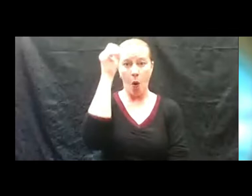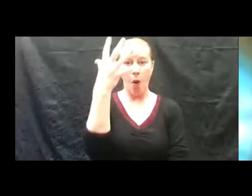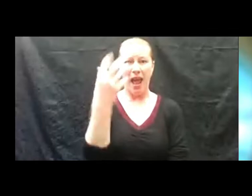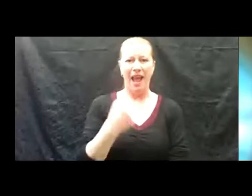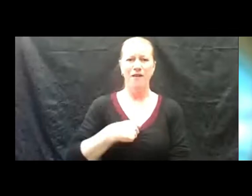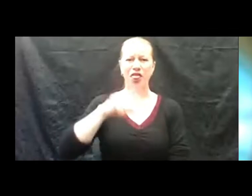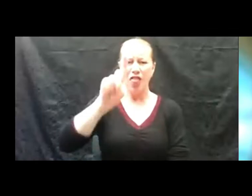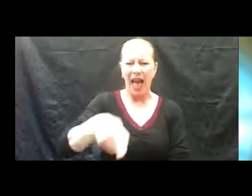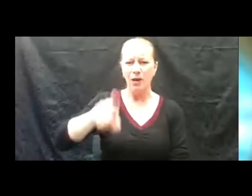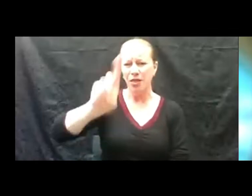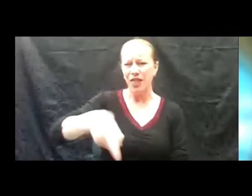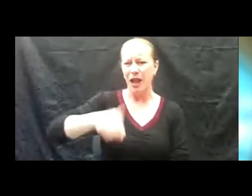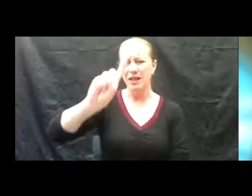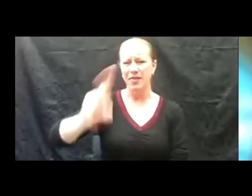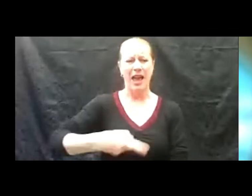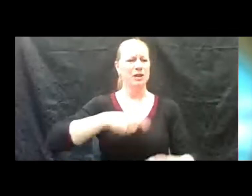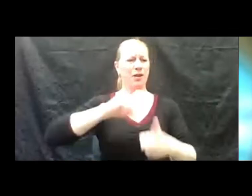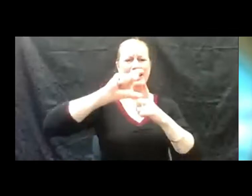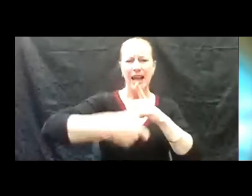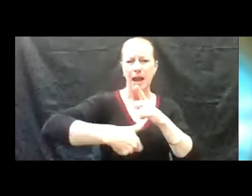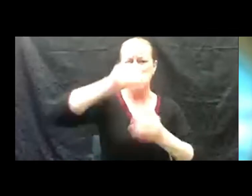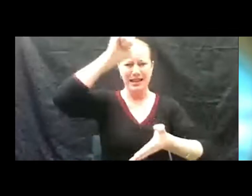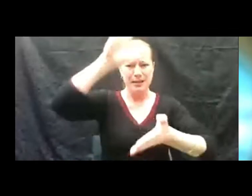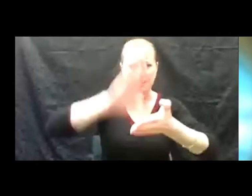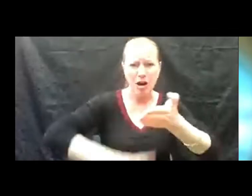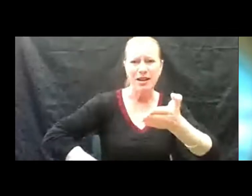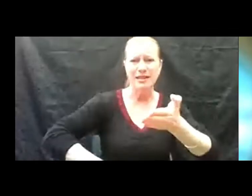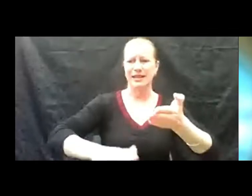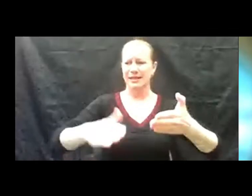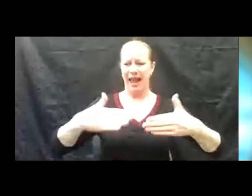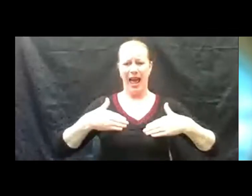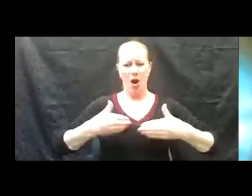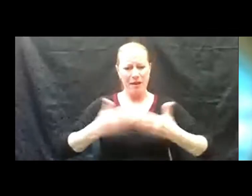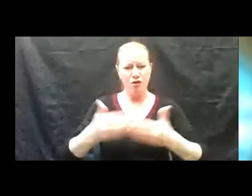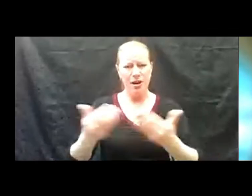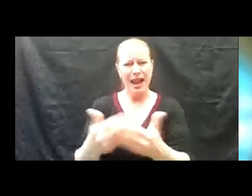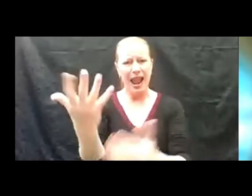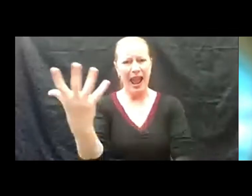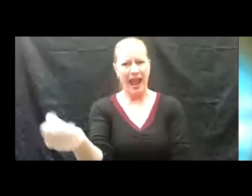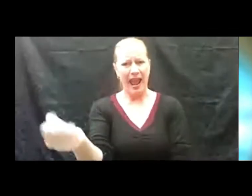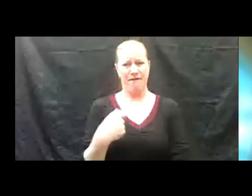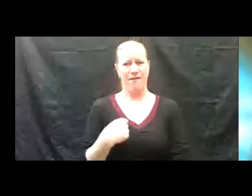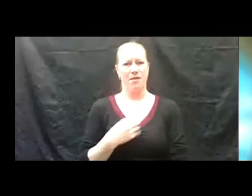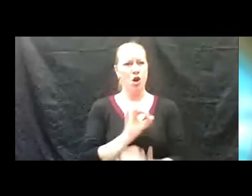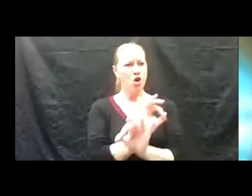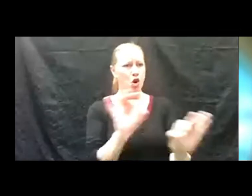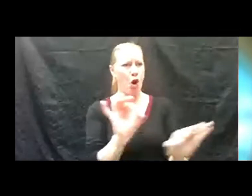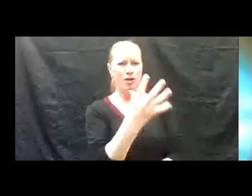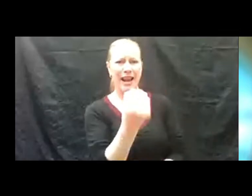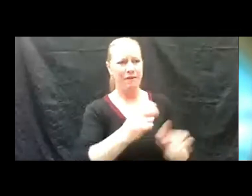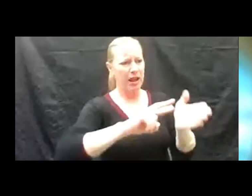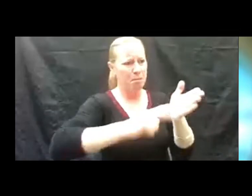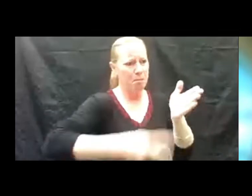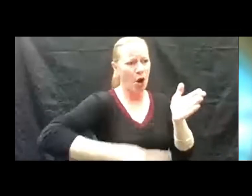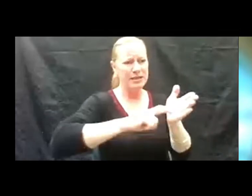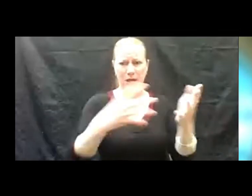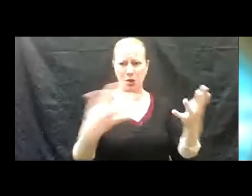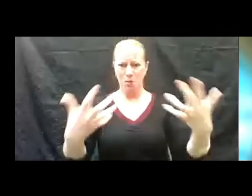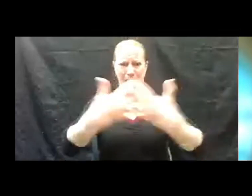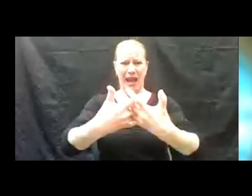thousands of disabling experiences in our everyday lives and not having policy to address